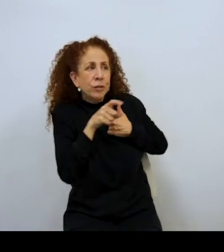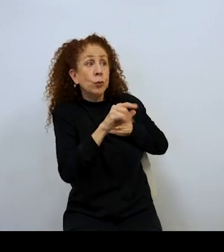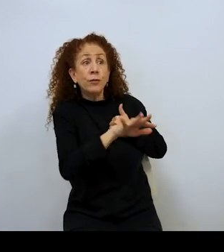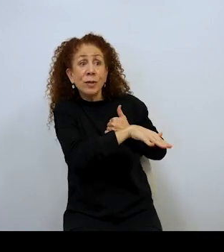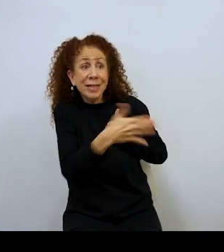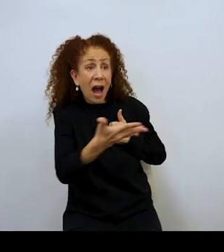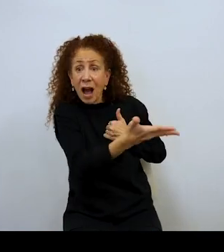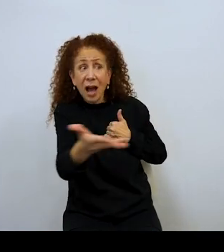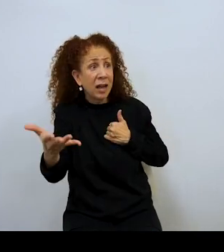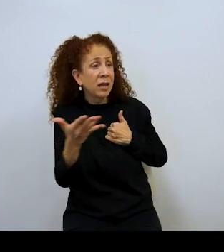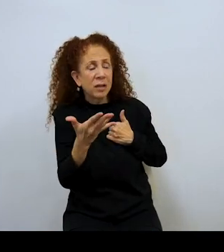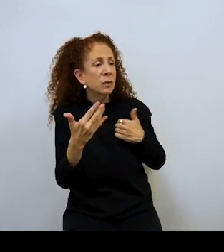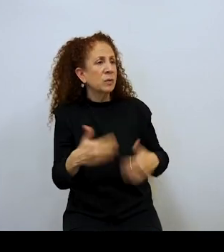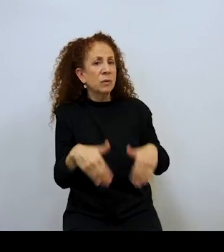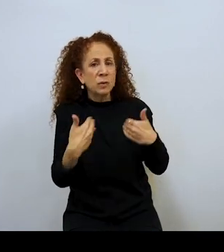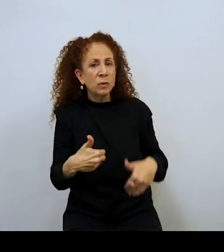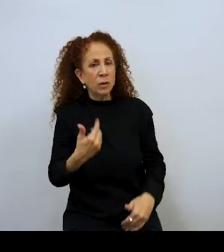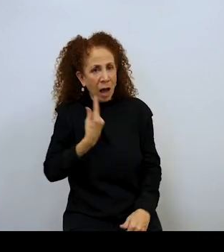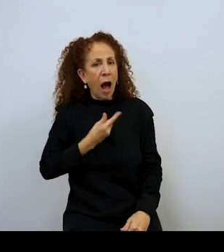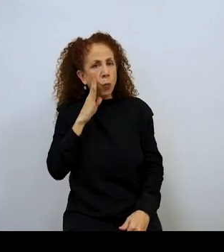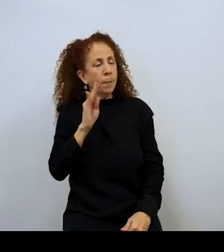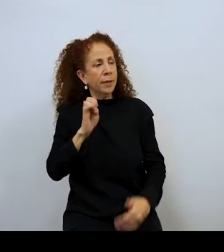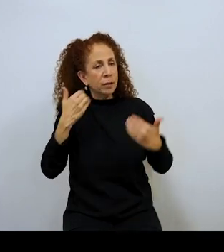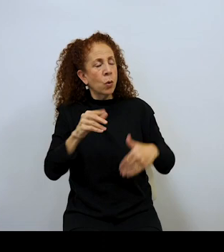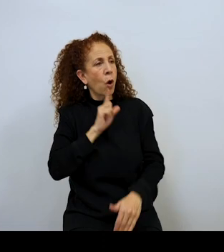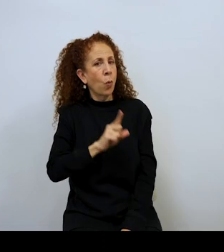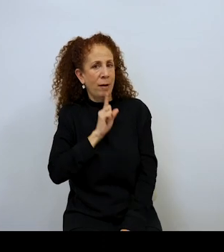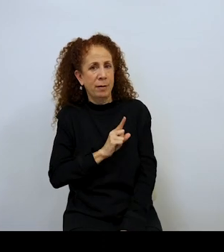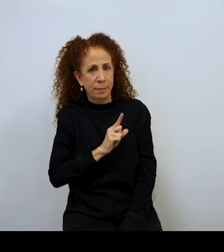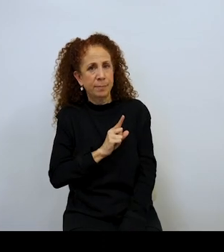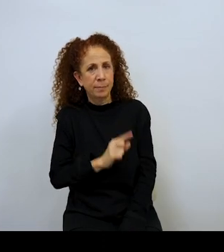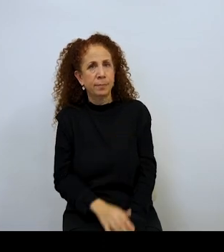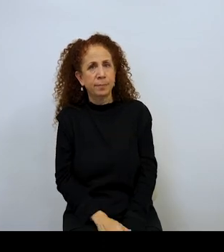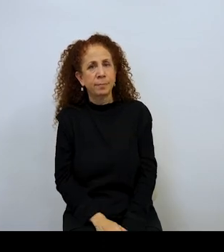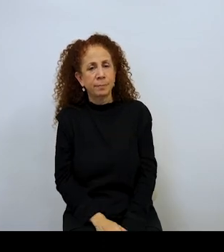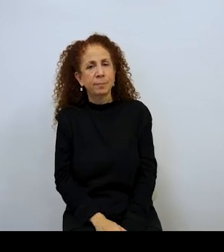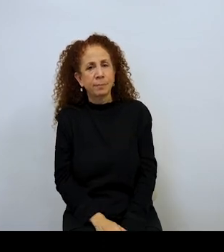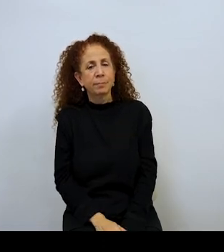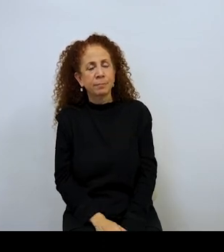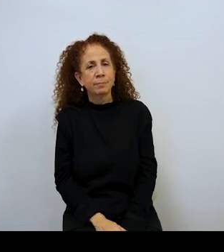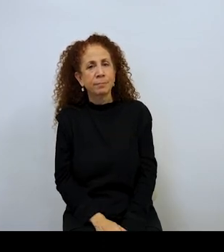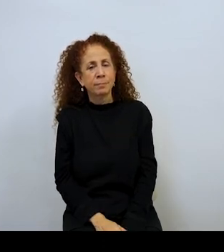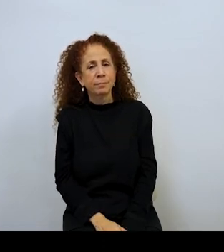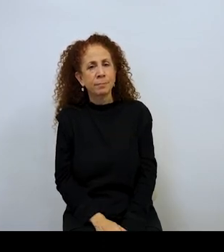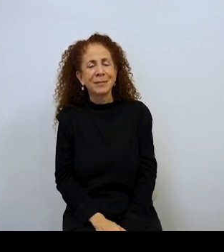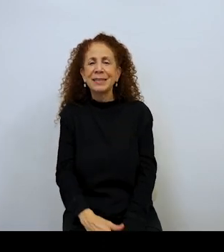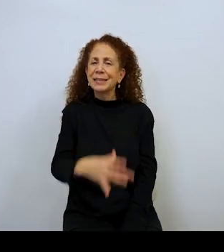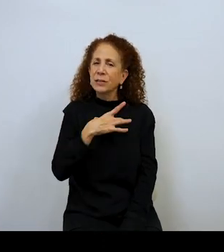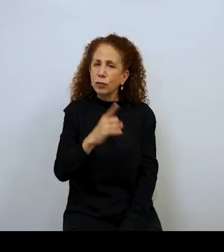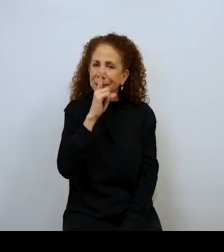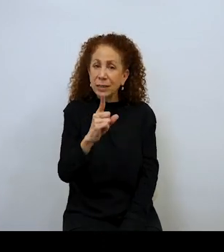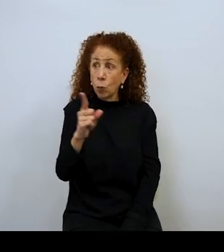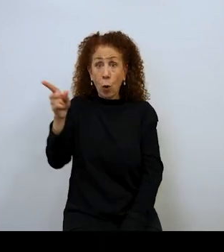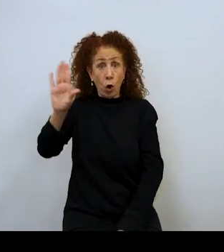because you are all I have. And if mm-hmm. you're not here, I'll be so lonely. Mm-hmm. And the really interesting thing when the